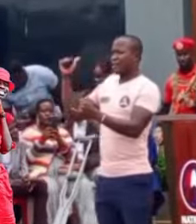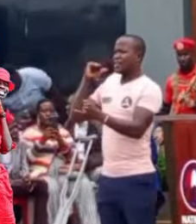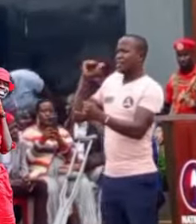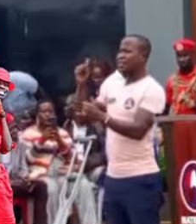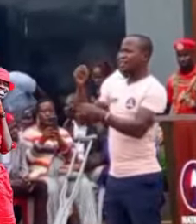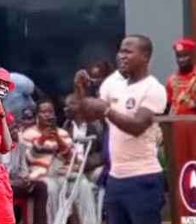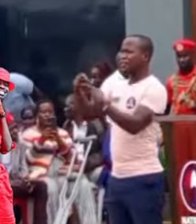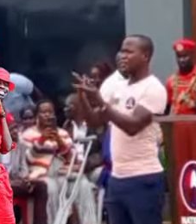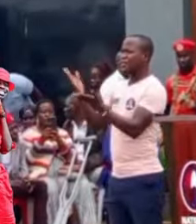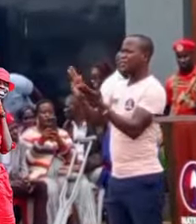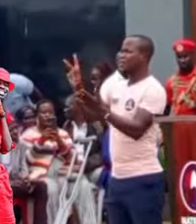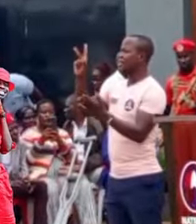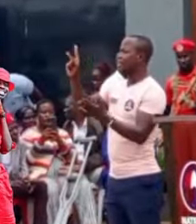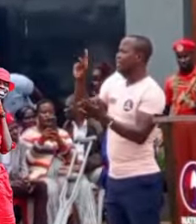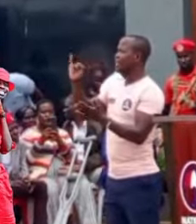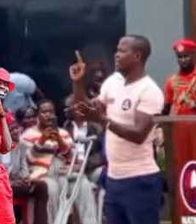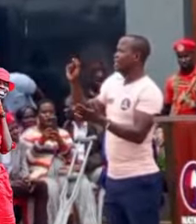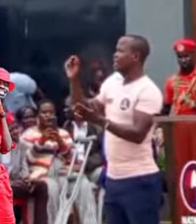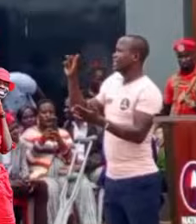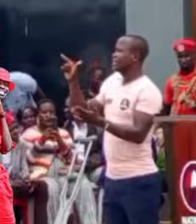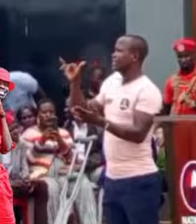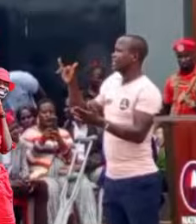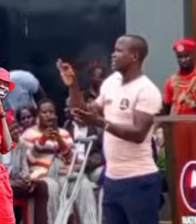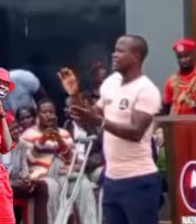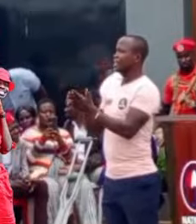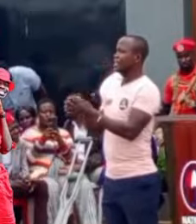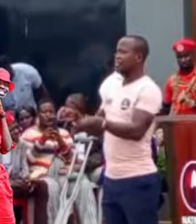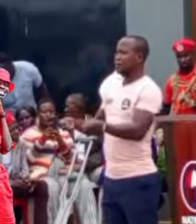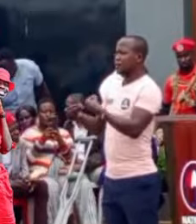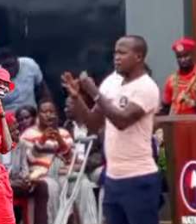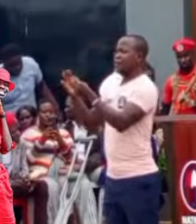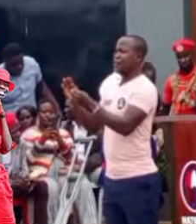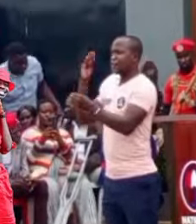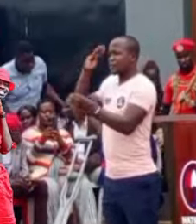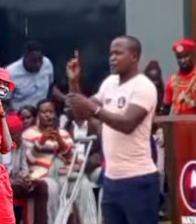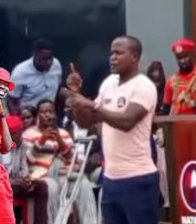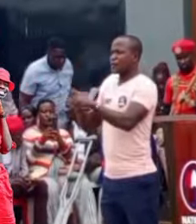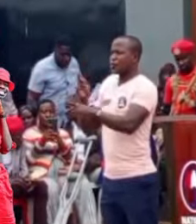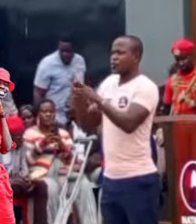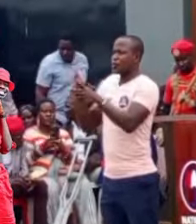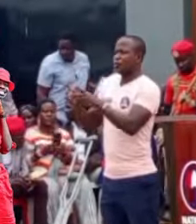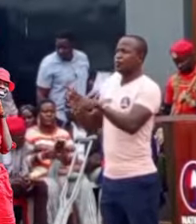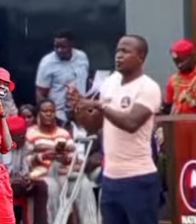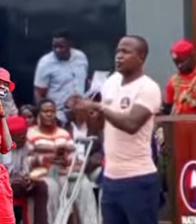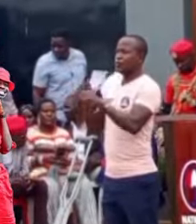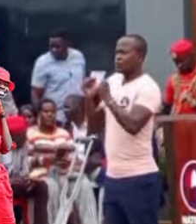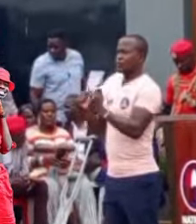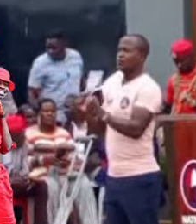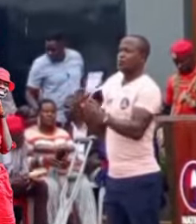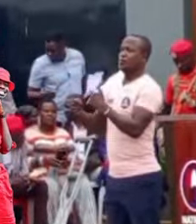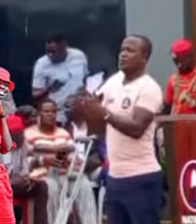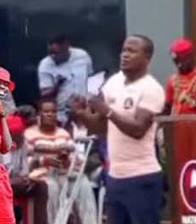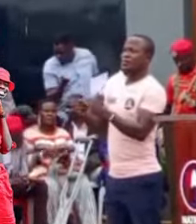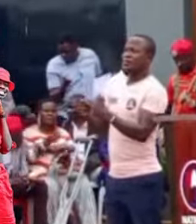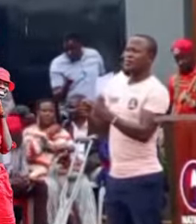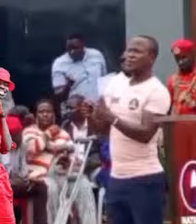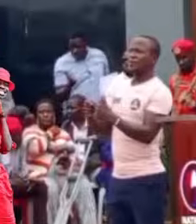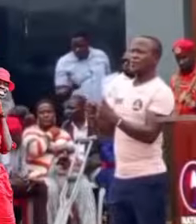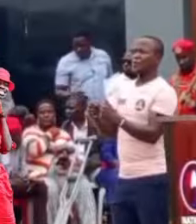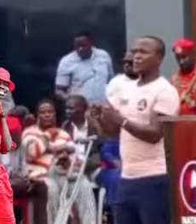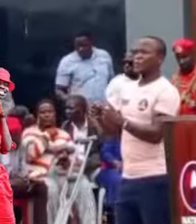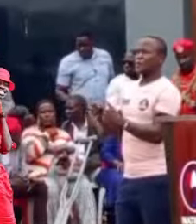yesterday we were in Kitalia and we carried a message from those that are still strong,